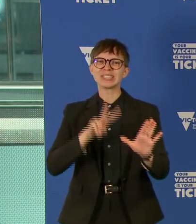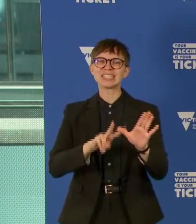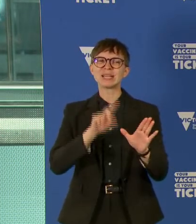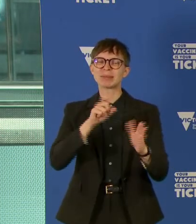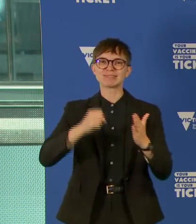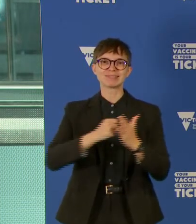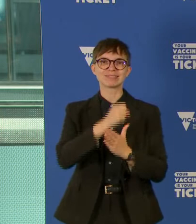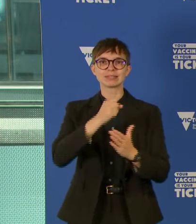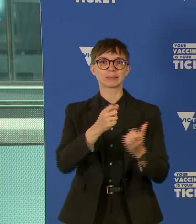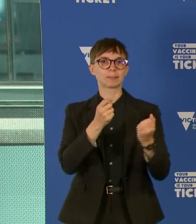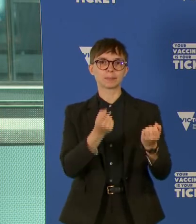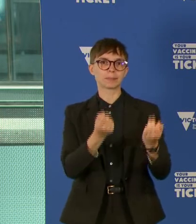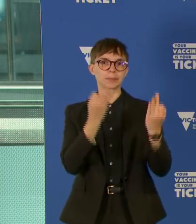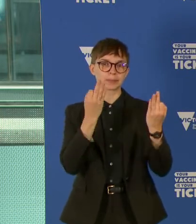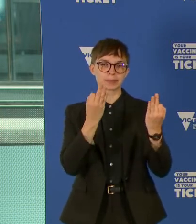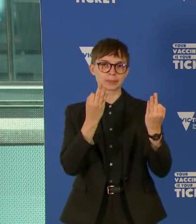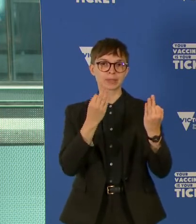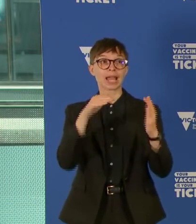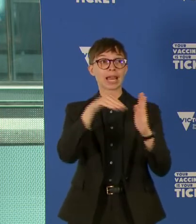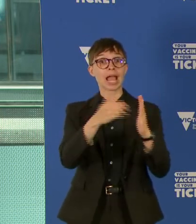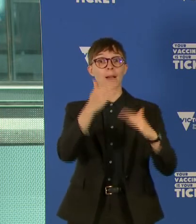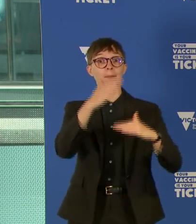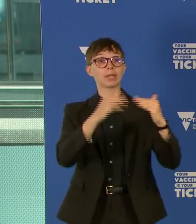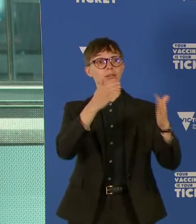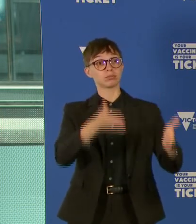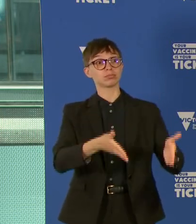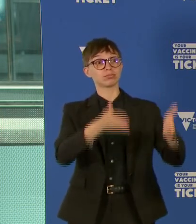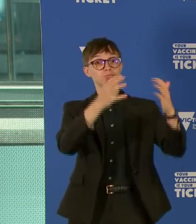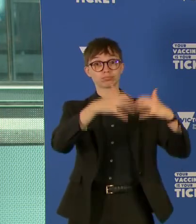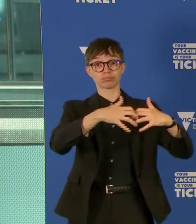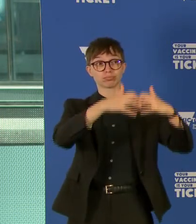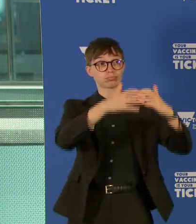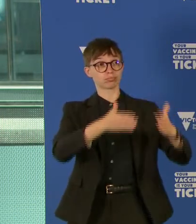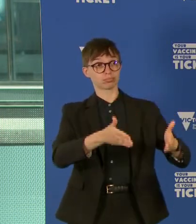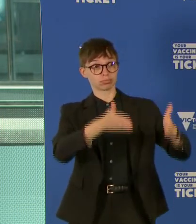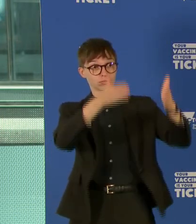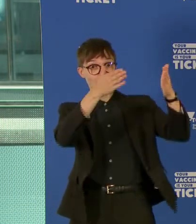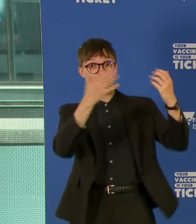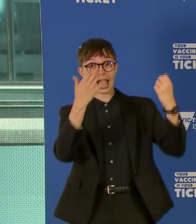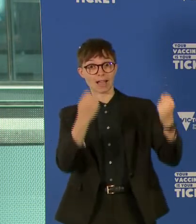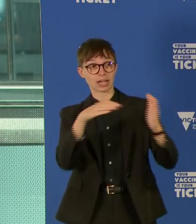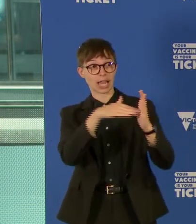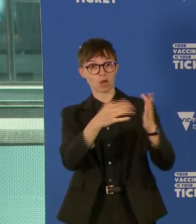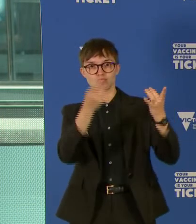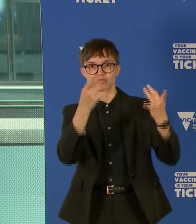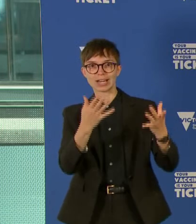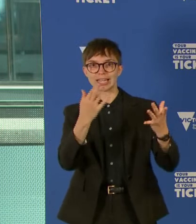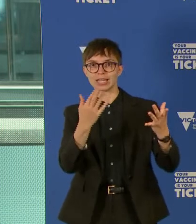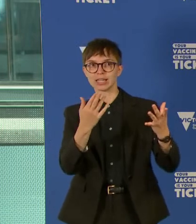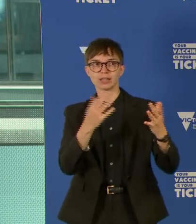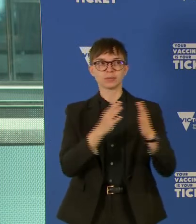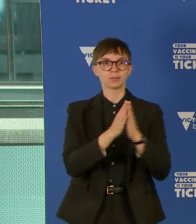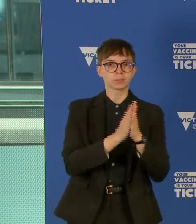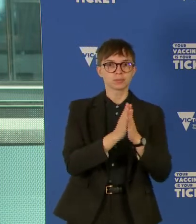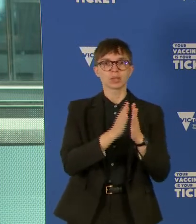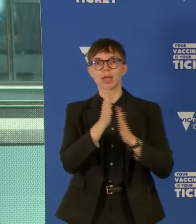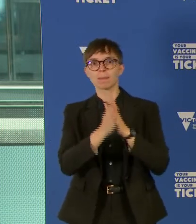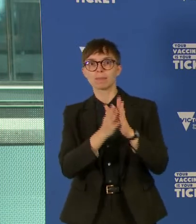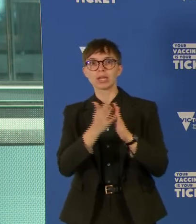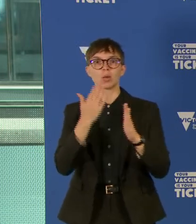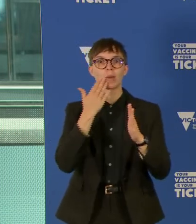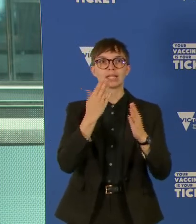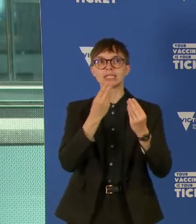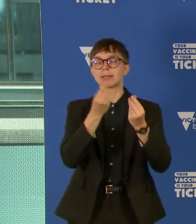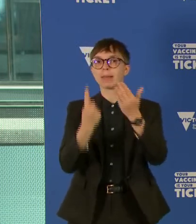Government when the need is there. The states have stepped up. We now have a National Resilience Centre, and we're going to have a few of them as a result